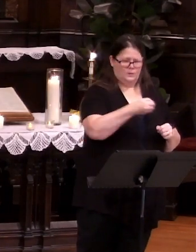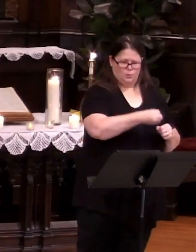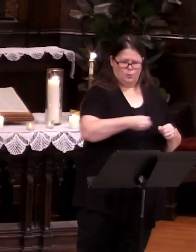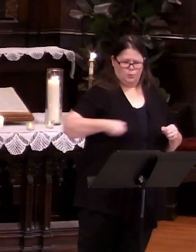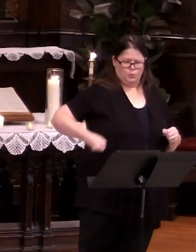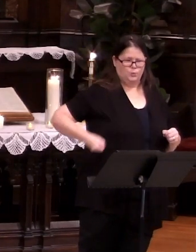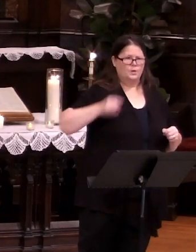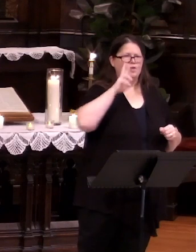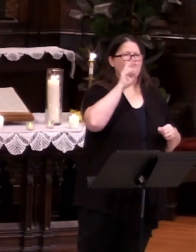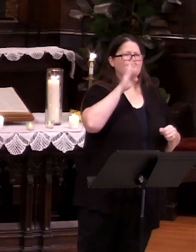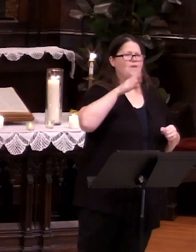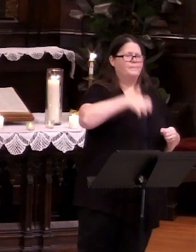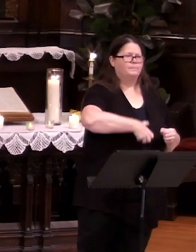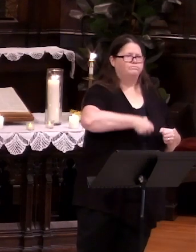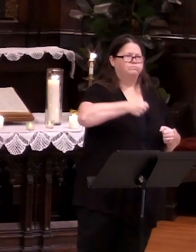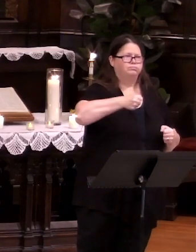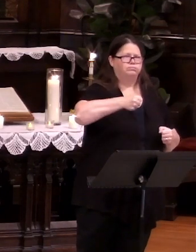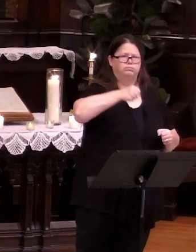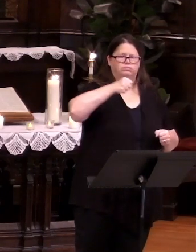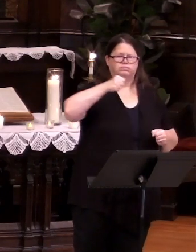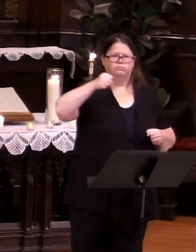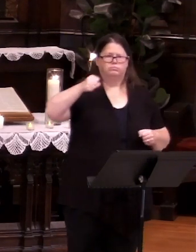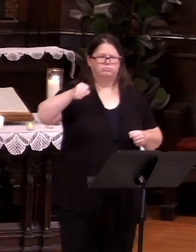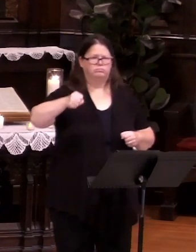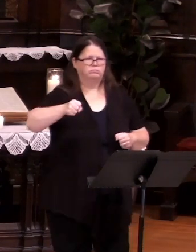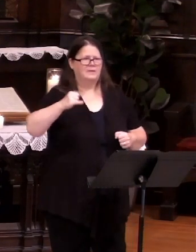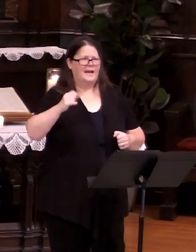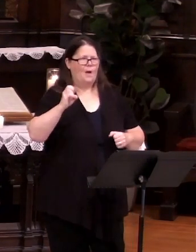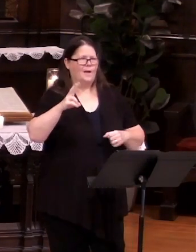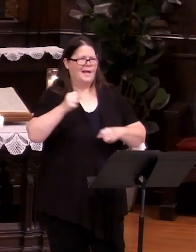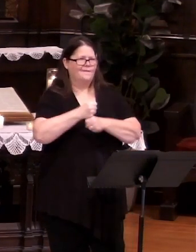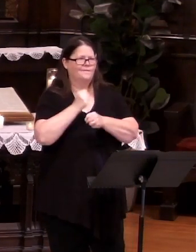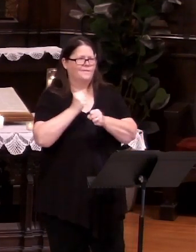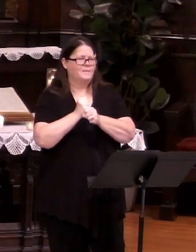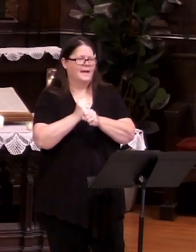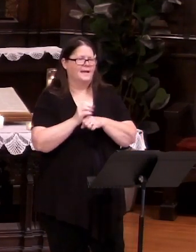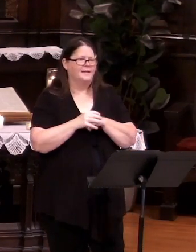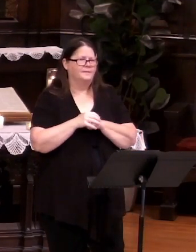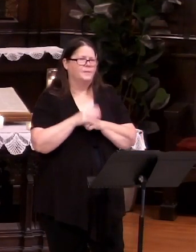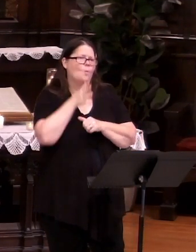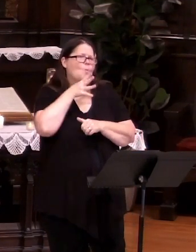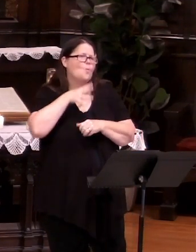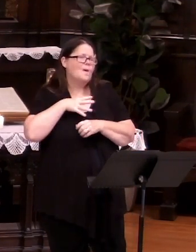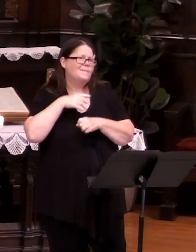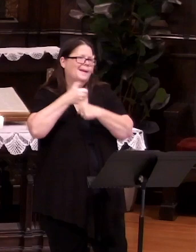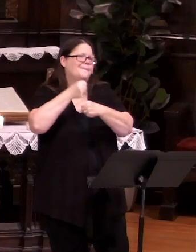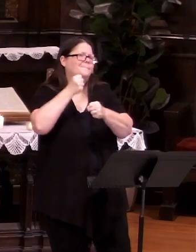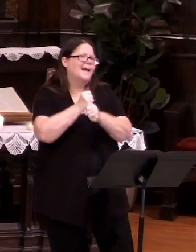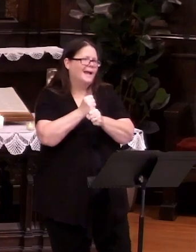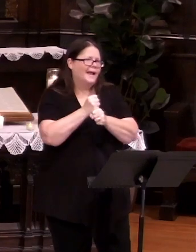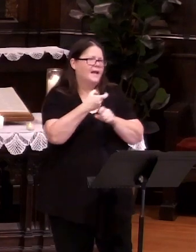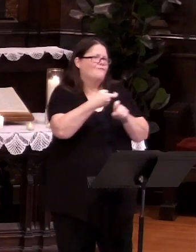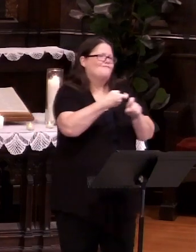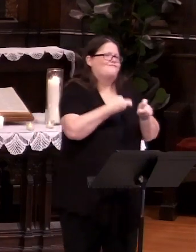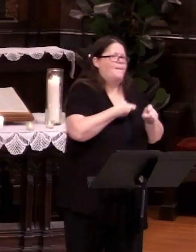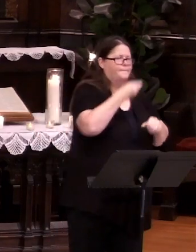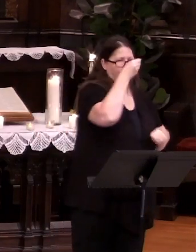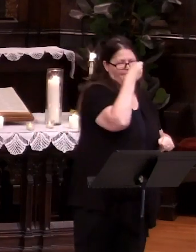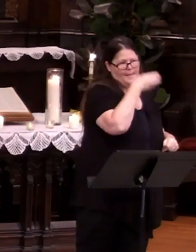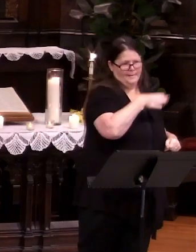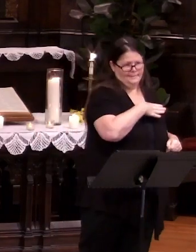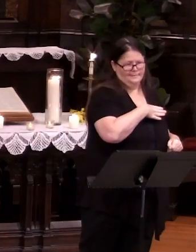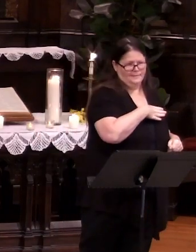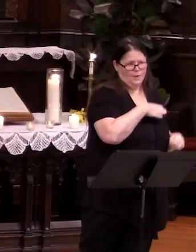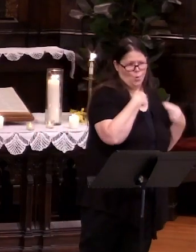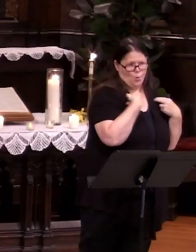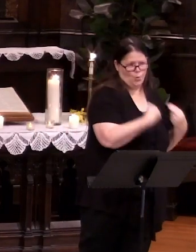rib, Eve was formed. Woman literally formed from man.